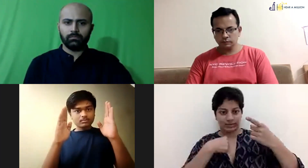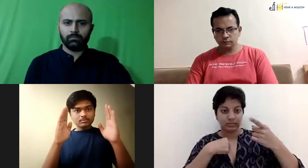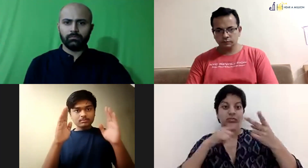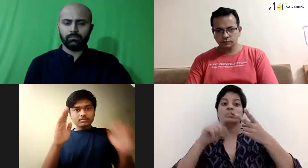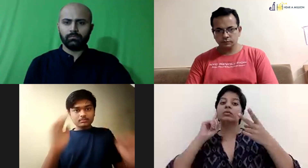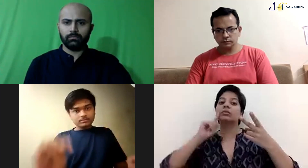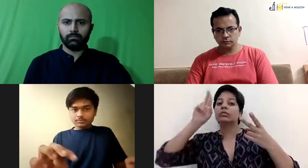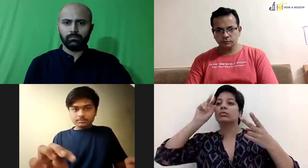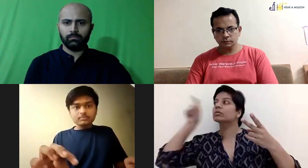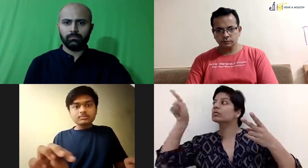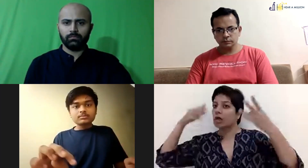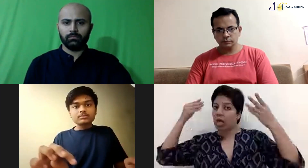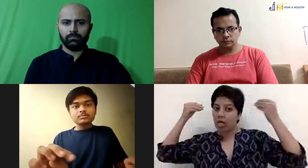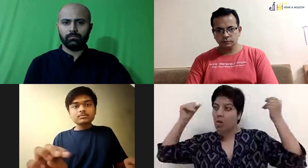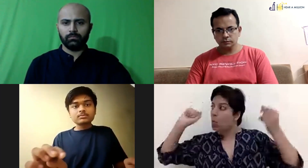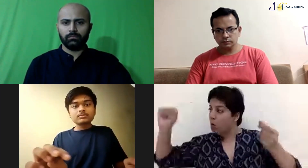the whole part having a